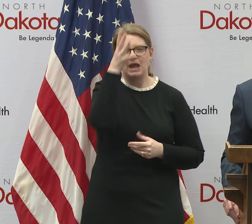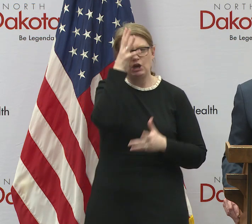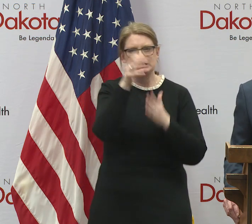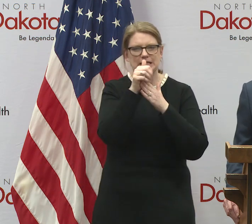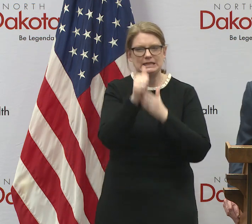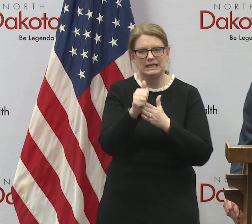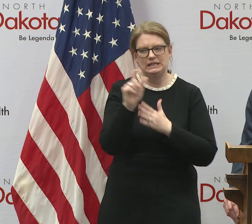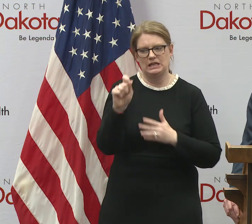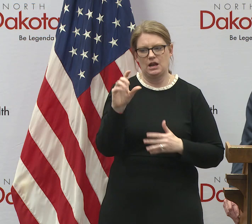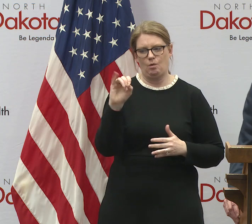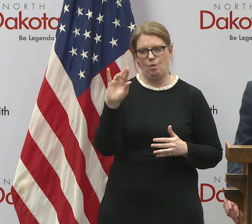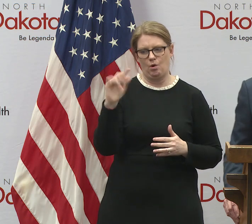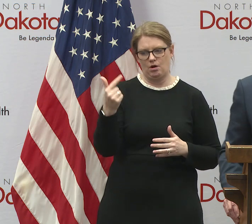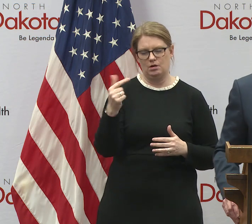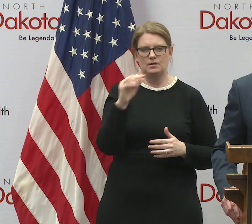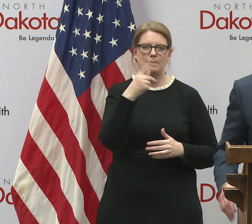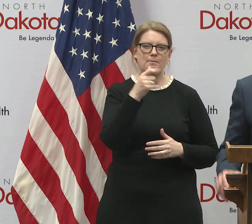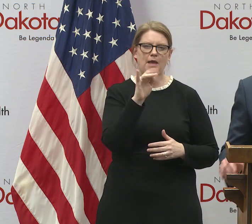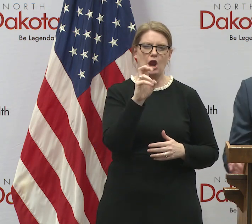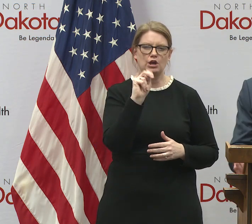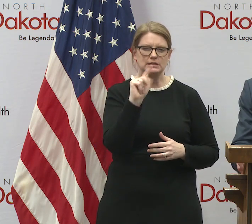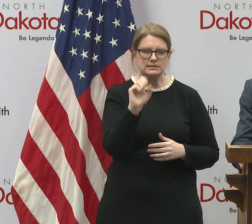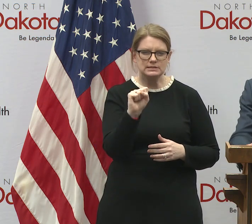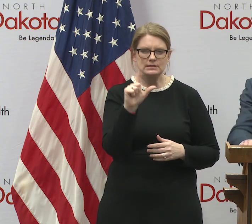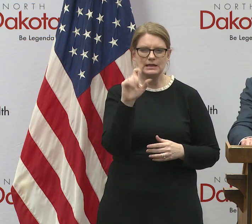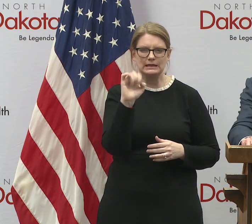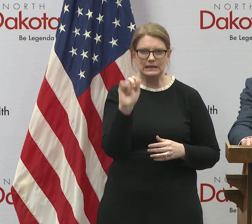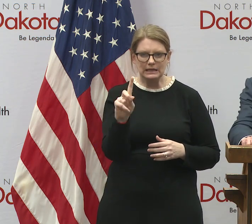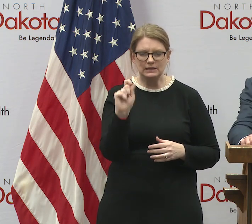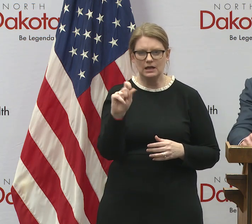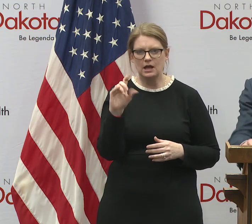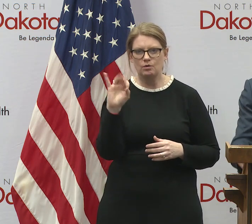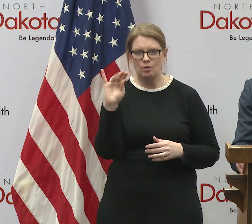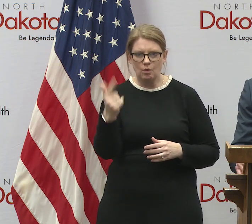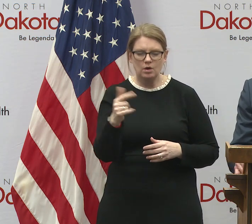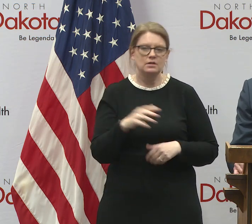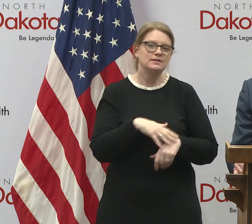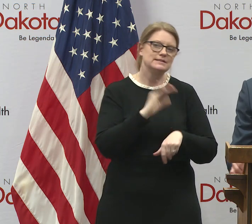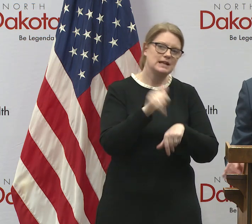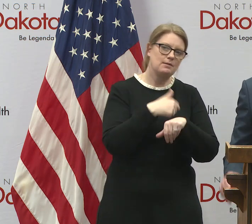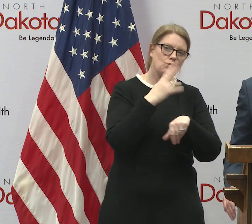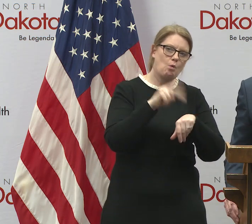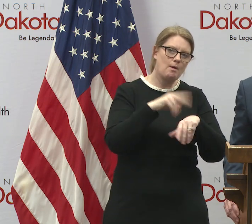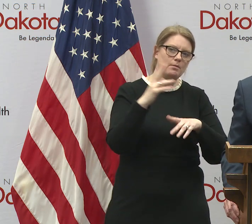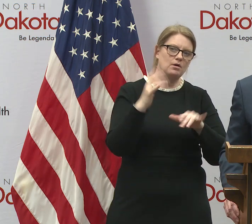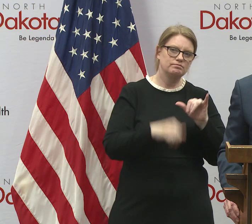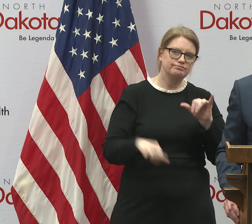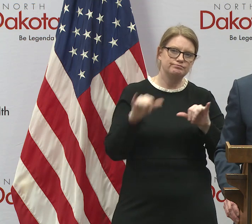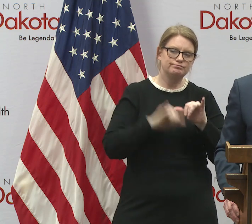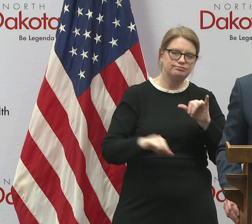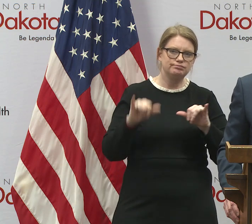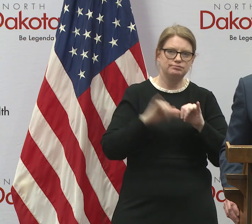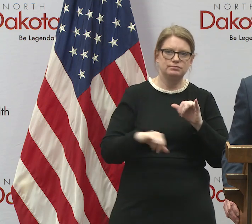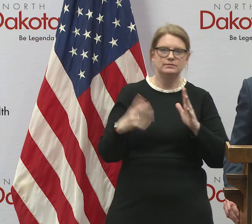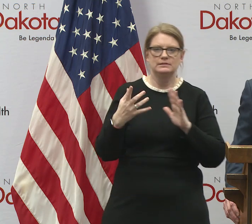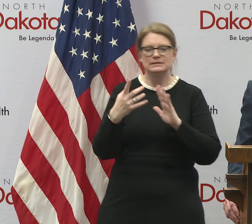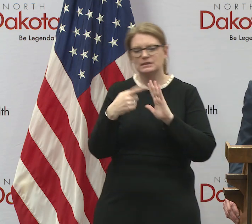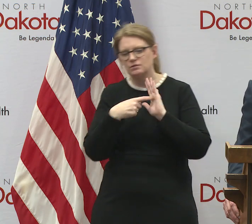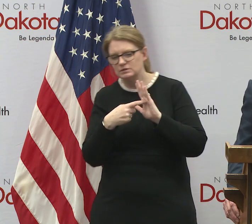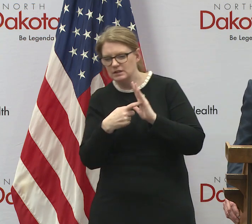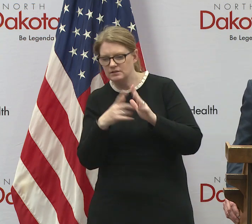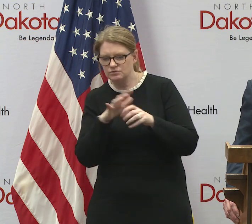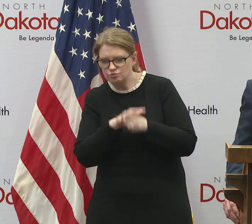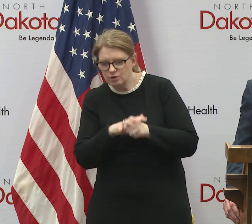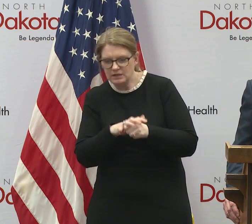parentslead.org. parentslead.org. Simple tips such as establishing normal routines, recognizing signs of stress, and tips for staying